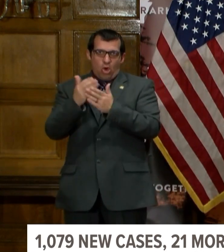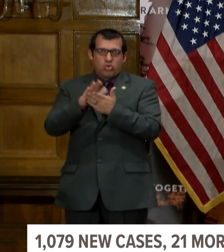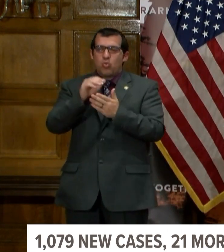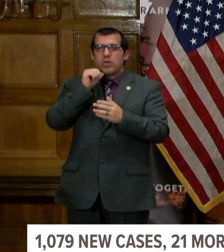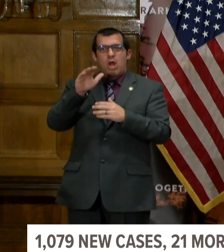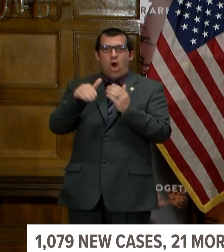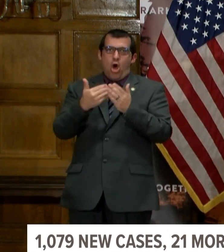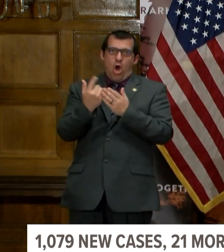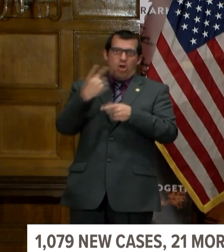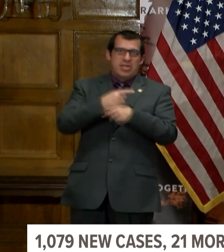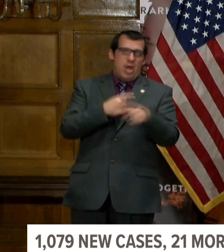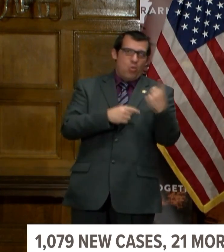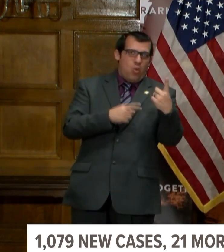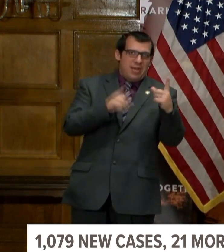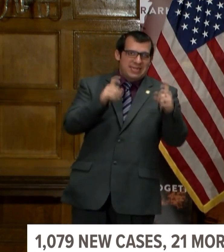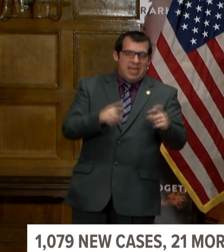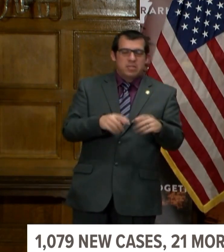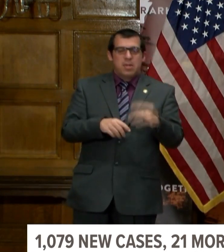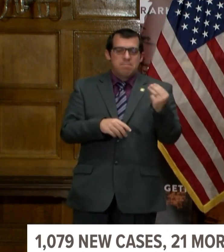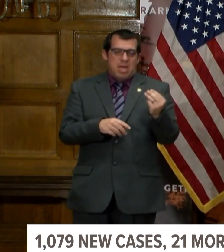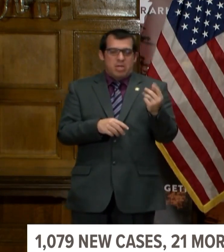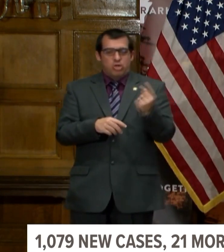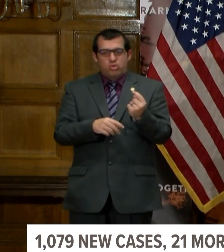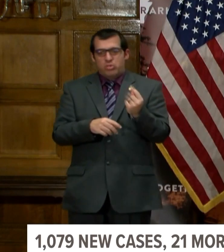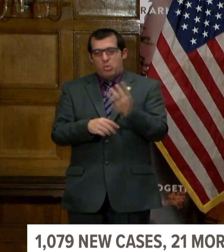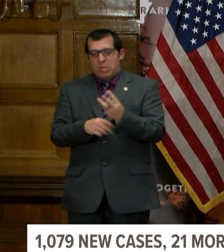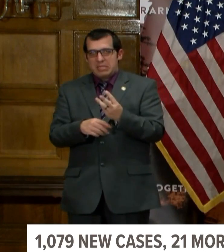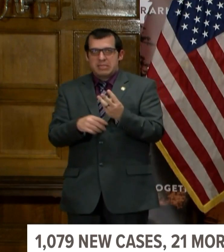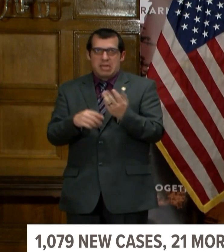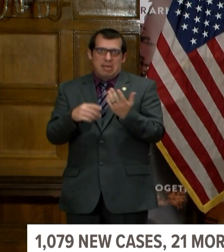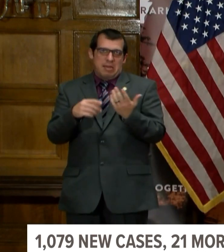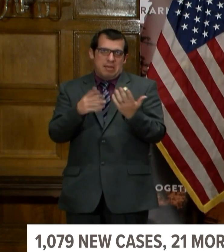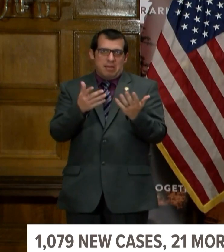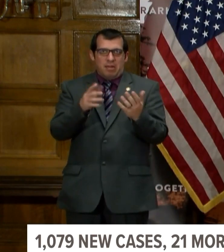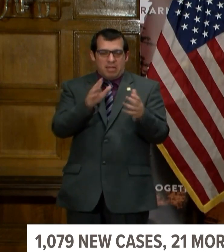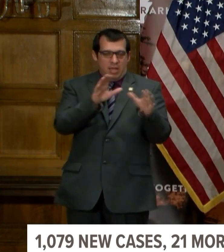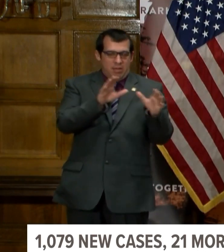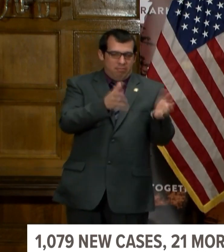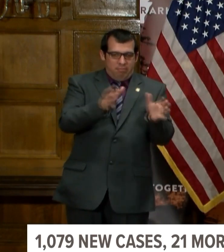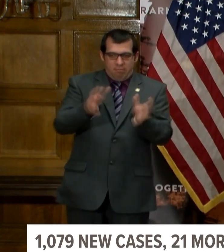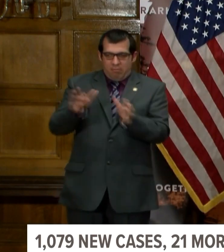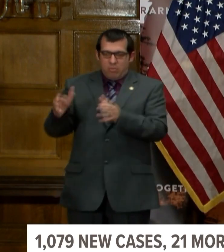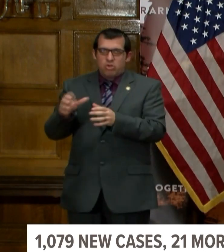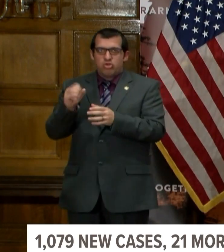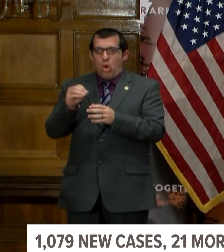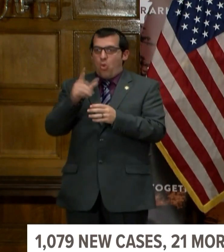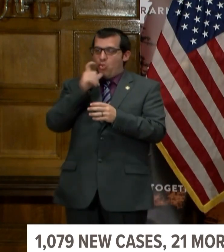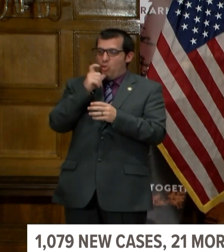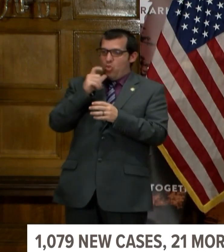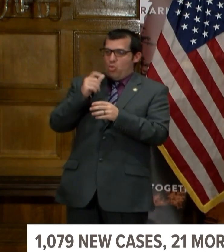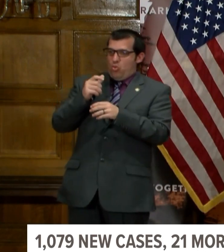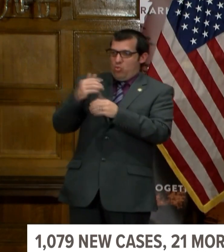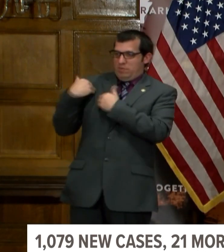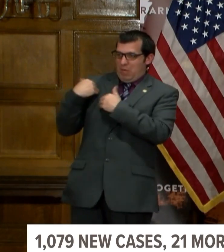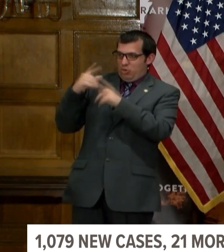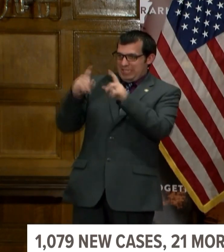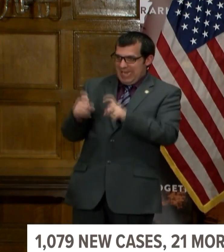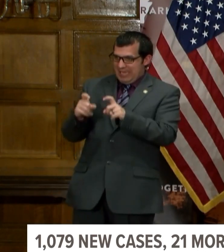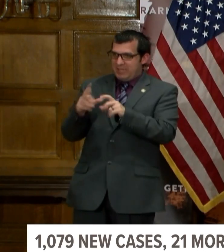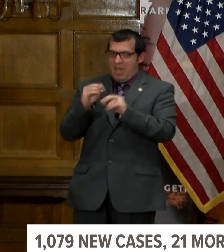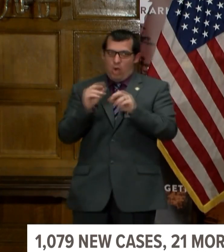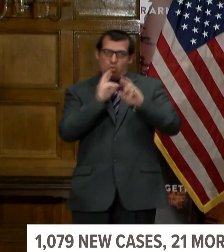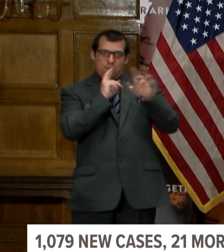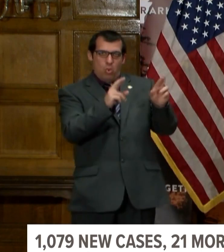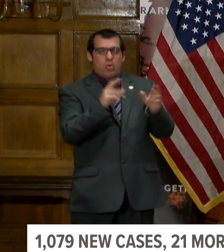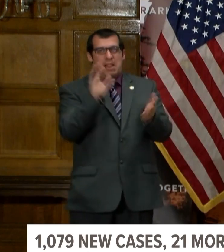be tested on day one. So Monday, Tuesday, Wednesday, and so forth, so that the burden of the person performing the test and reporting the test is